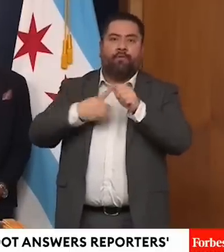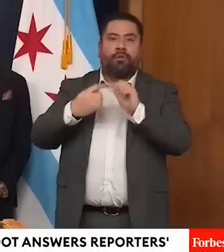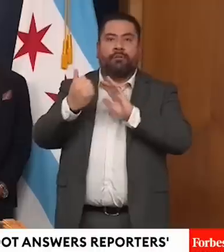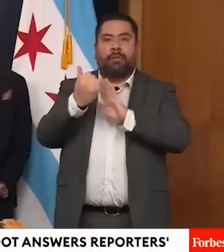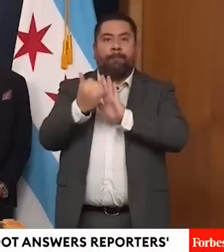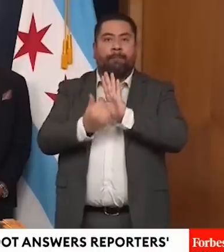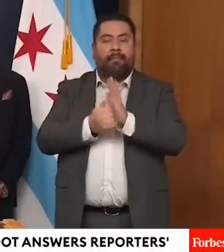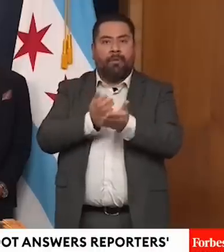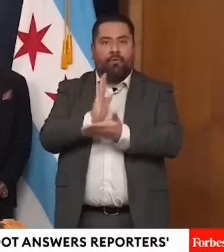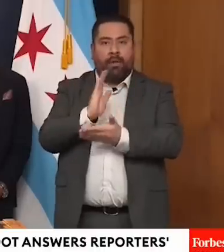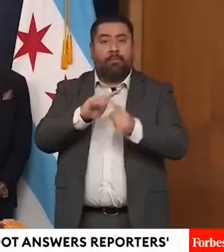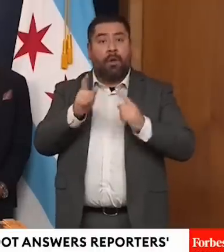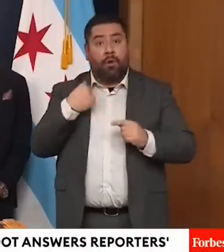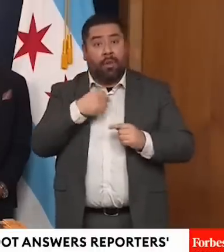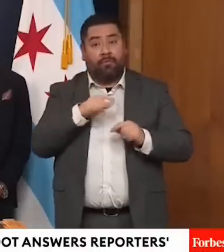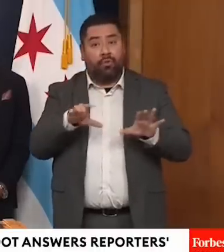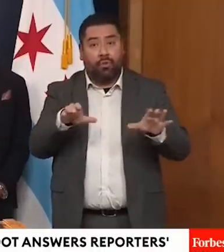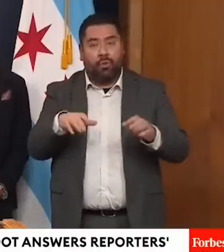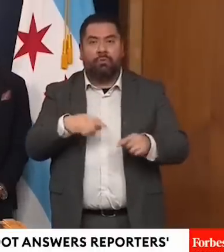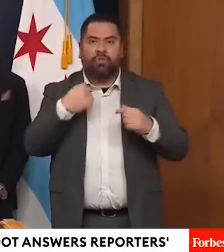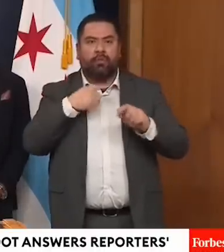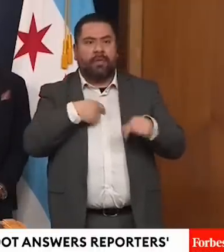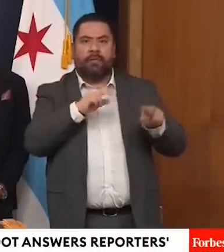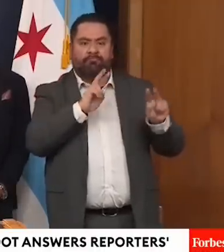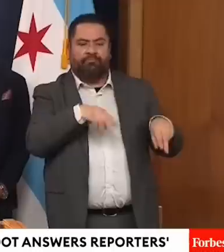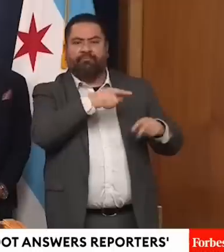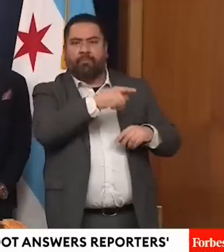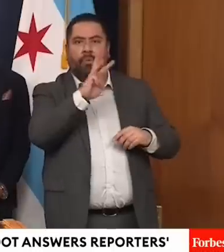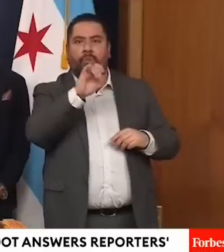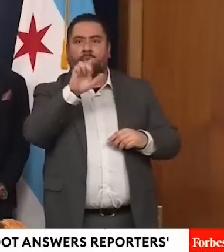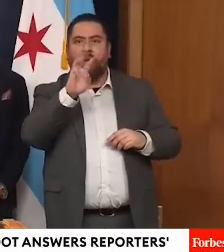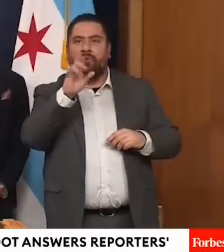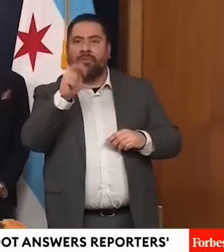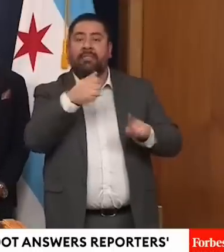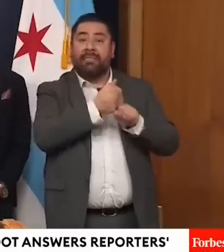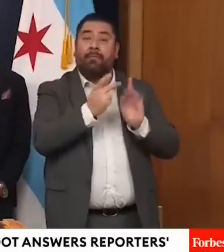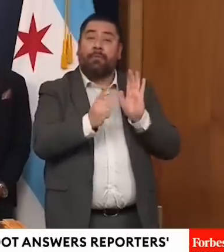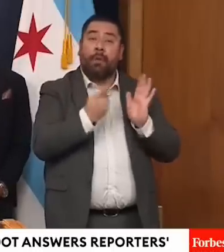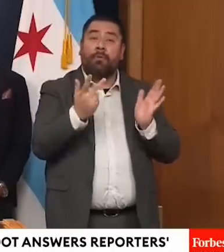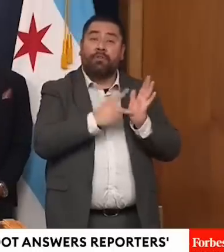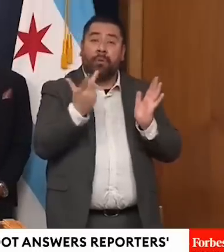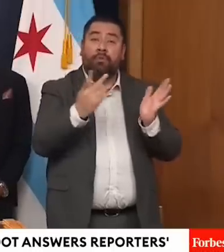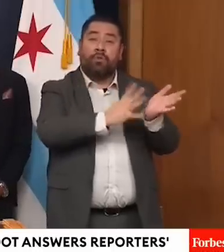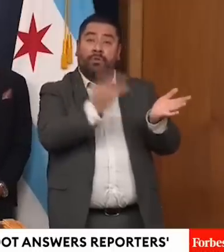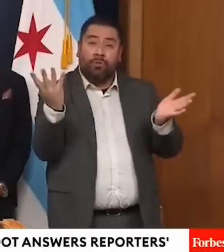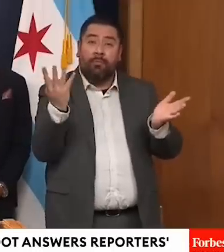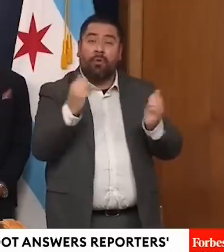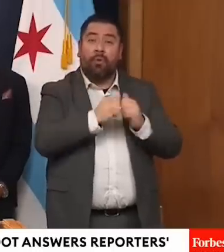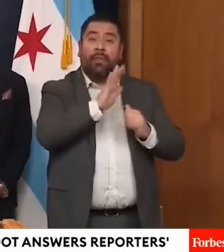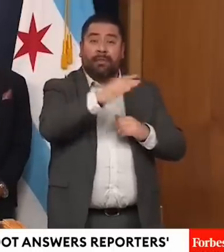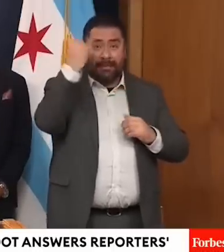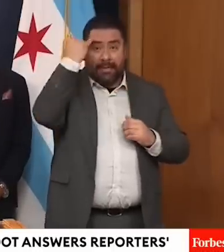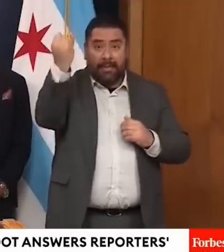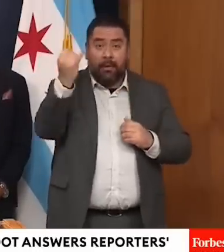rights. What all of us should be doing is condemning Willie Wilson, who has doubled, tripled, quadrupled down on this